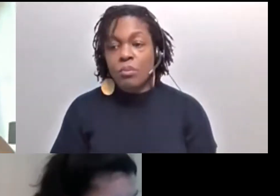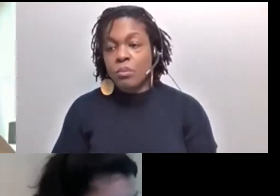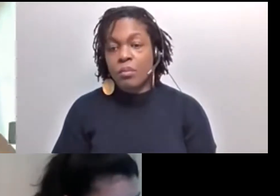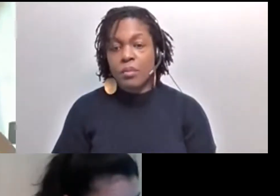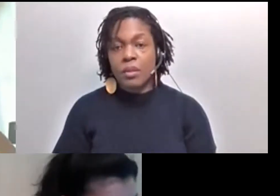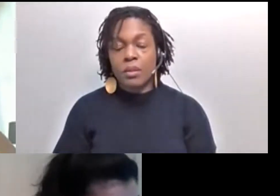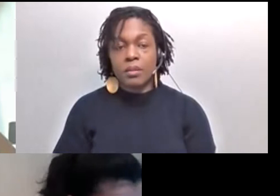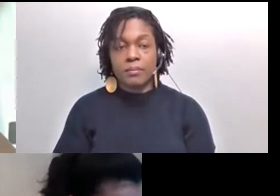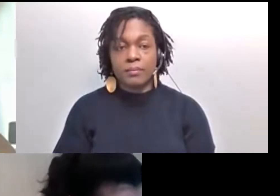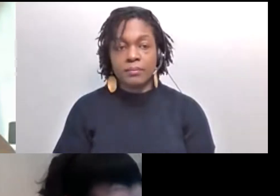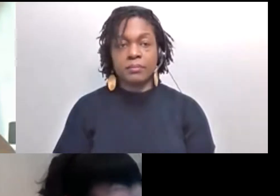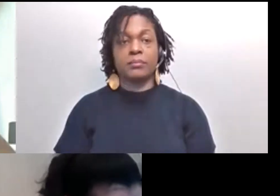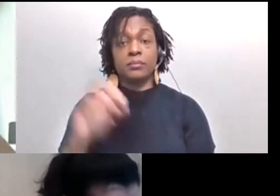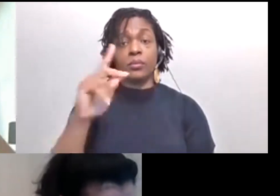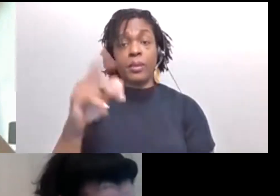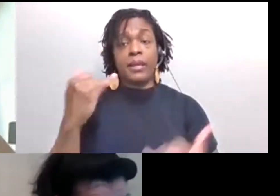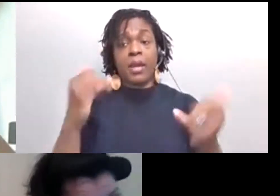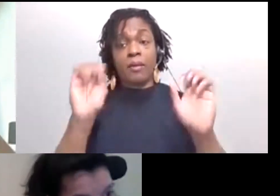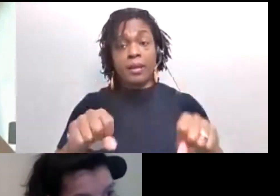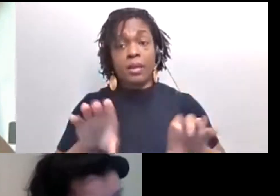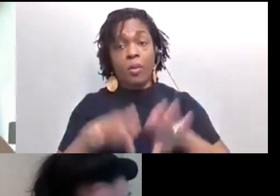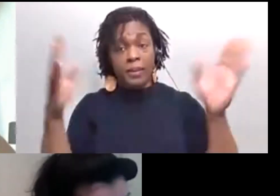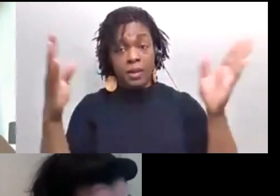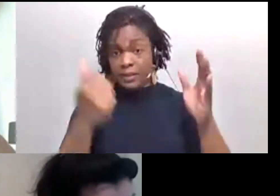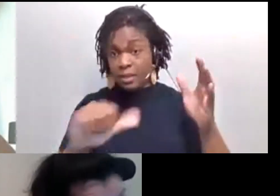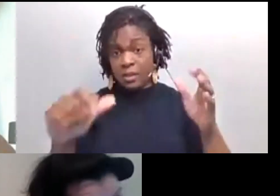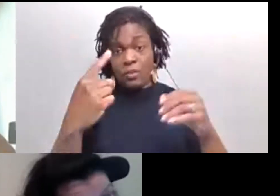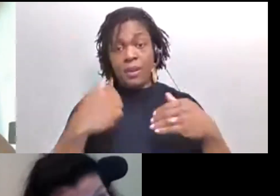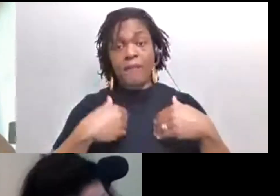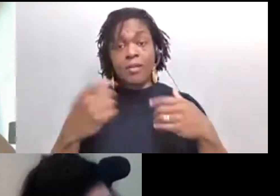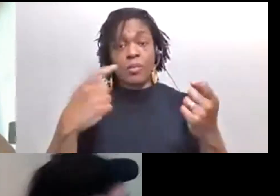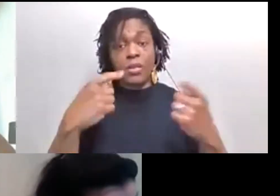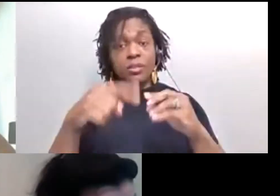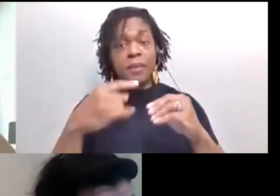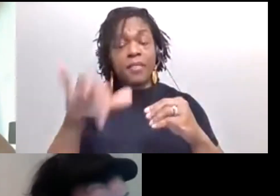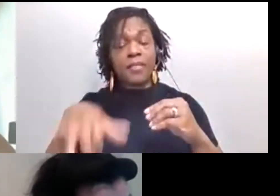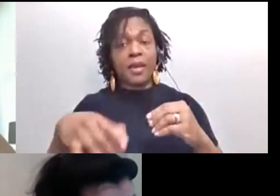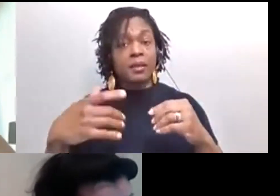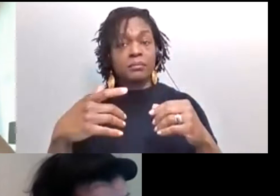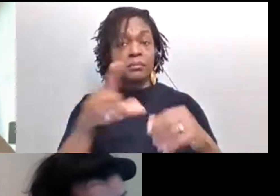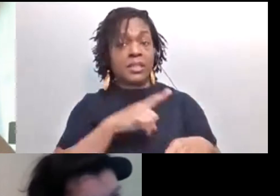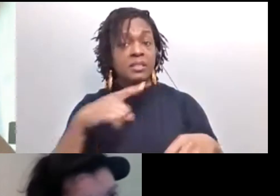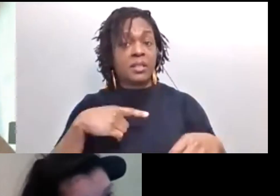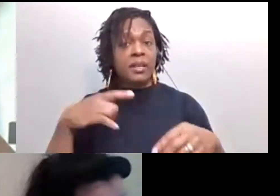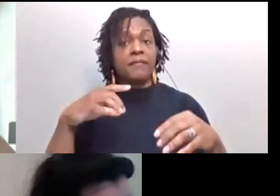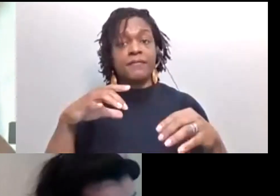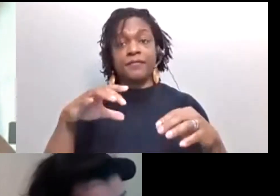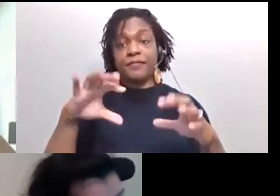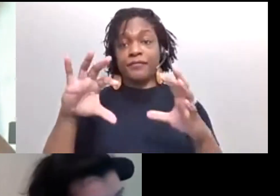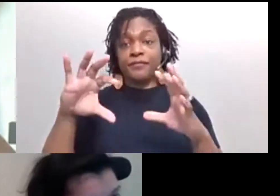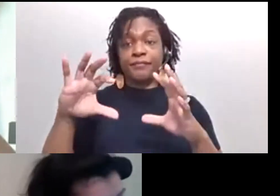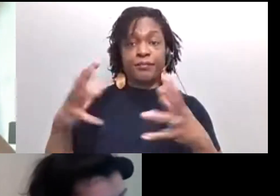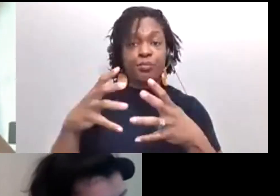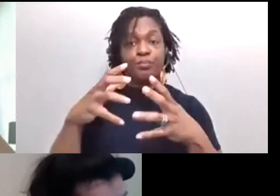And Caroline, I guess now we could just open it up if anybody has any questions about the legislative. Yep. Or any legislative issue.